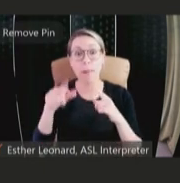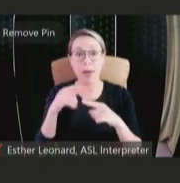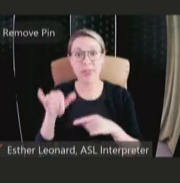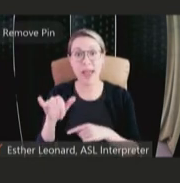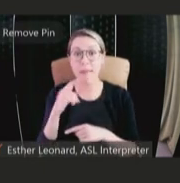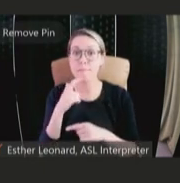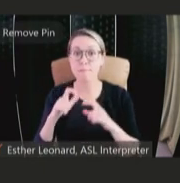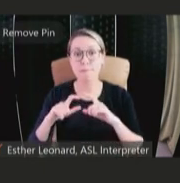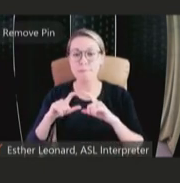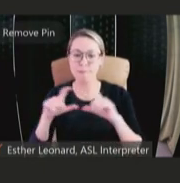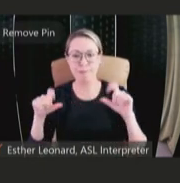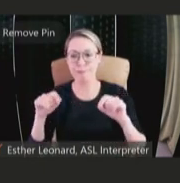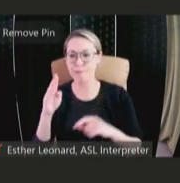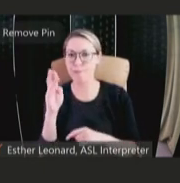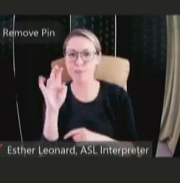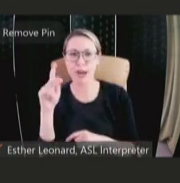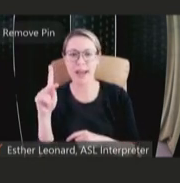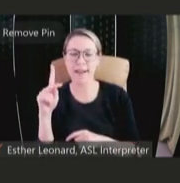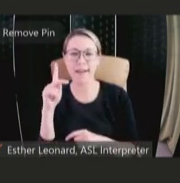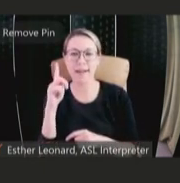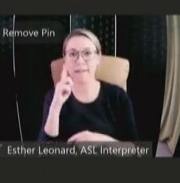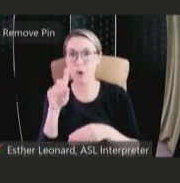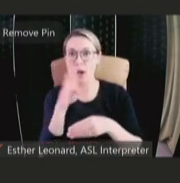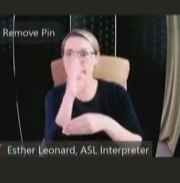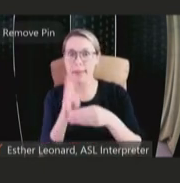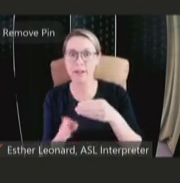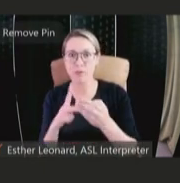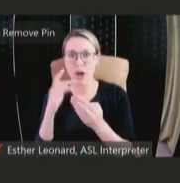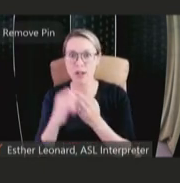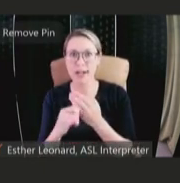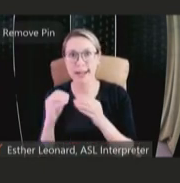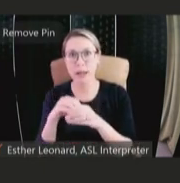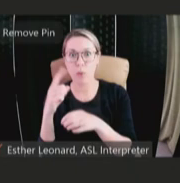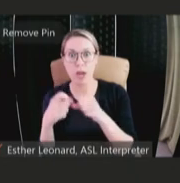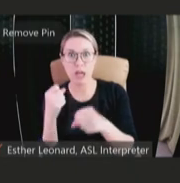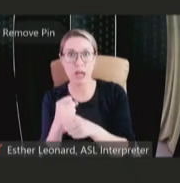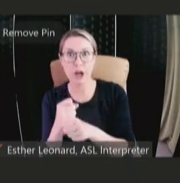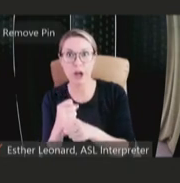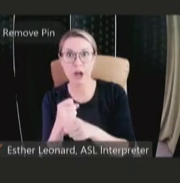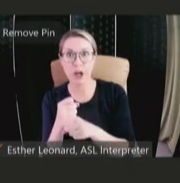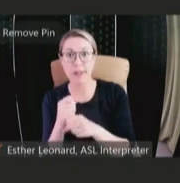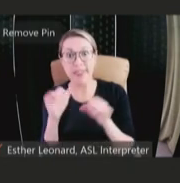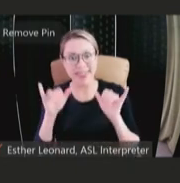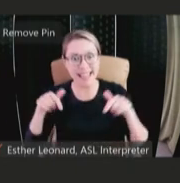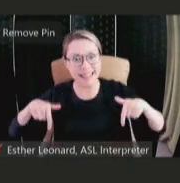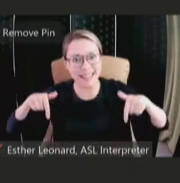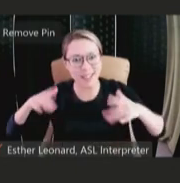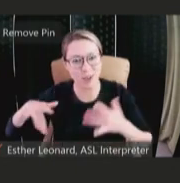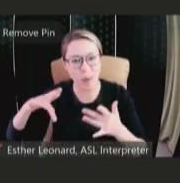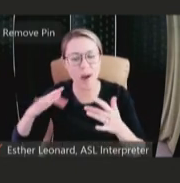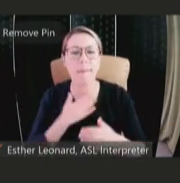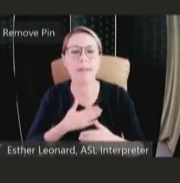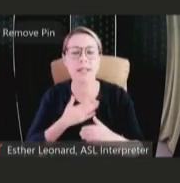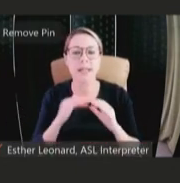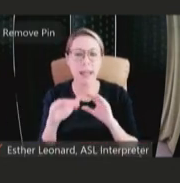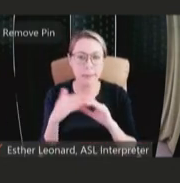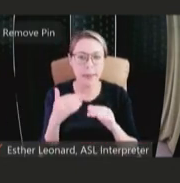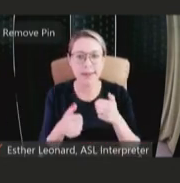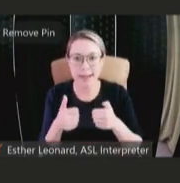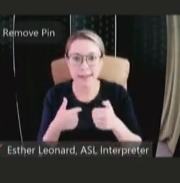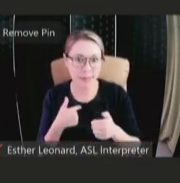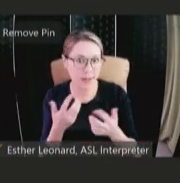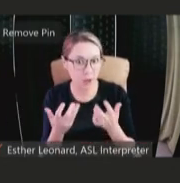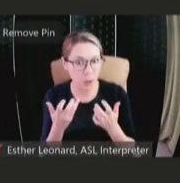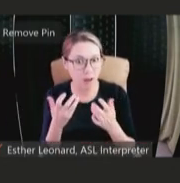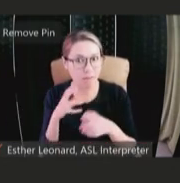project and again in a year to check on the maintenance. So this is that tour. Please text me or email me if you want to be on that tour